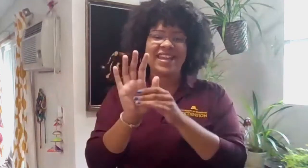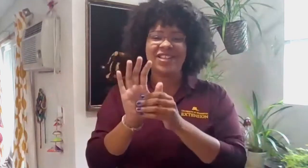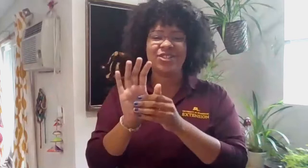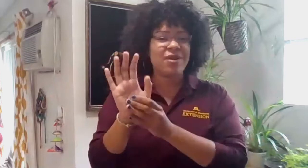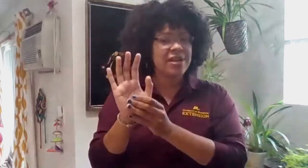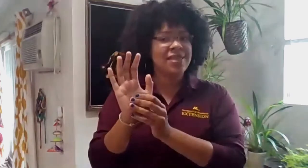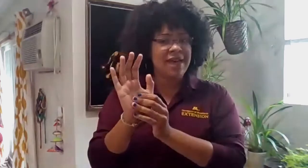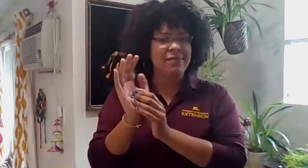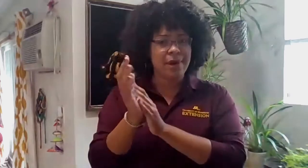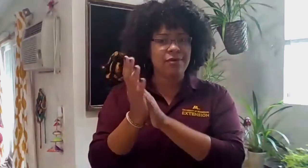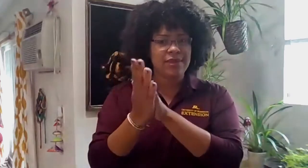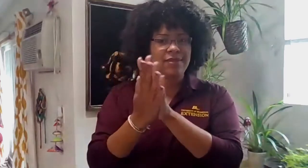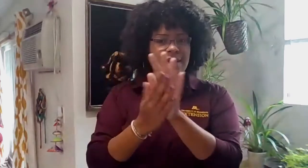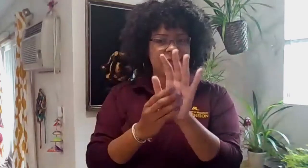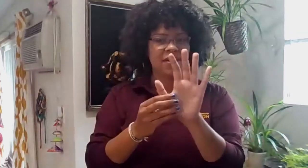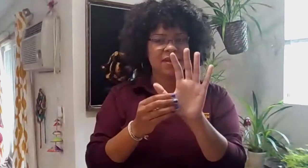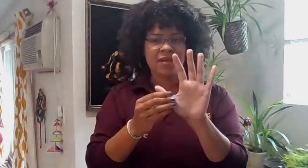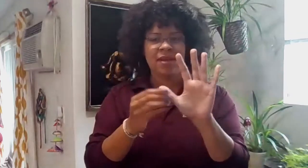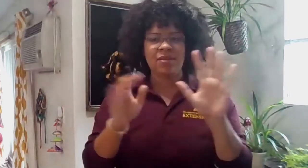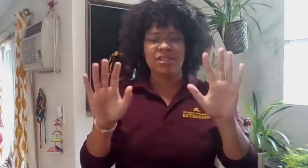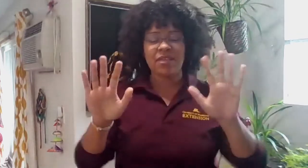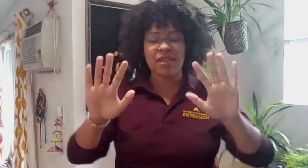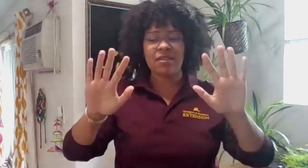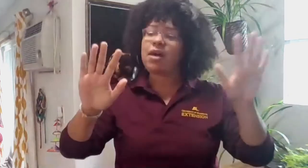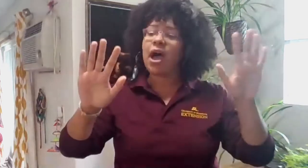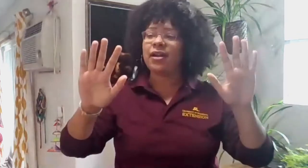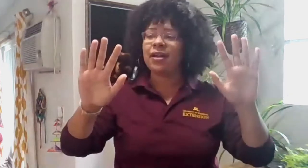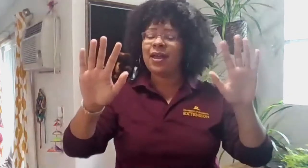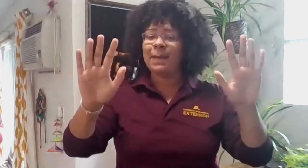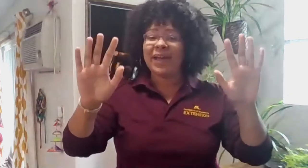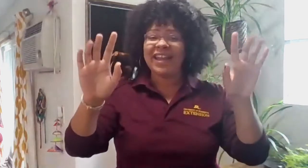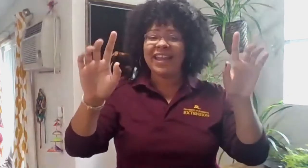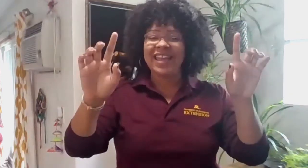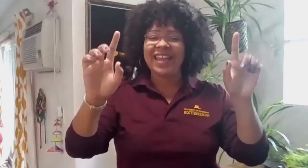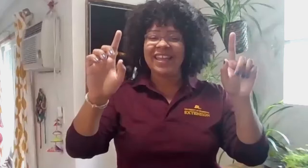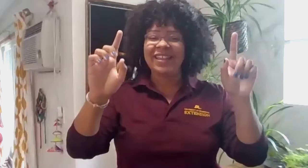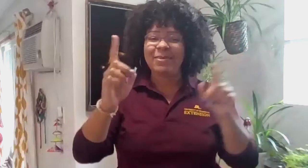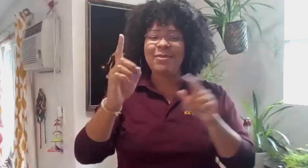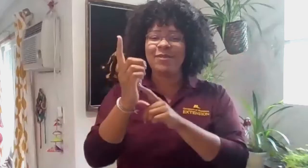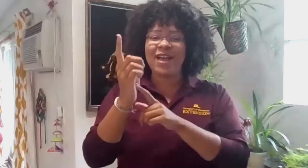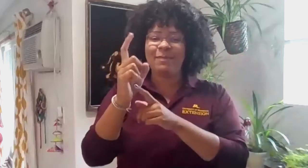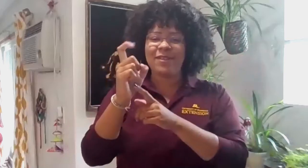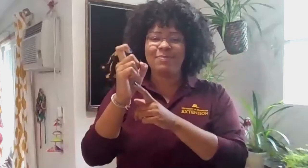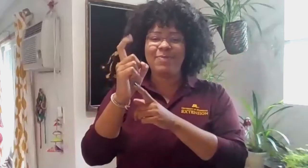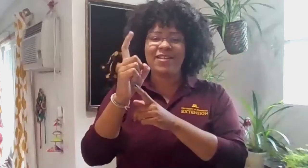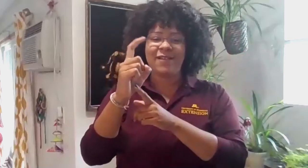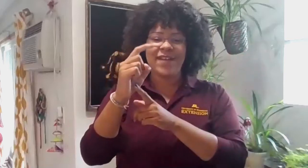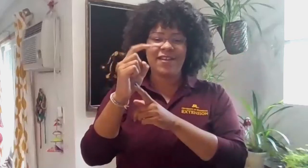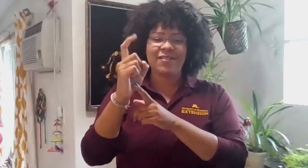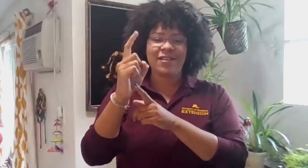has 27 bones inside of it, which I think is a lot. But the bones are what help us bend our fingers in all